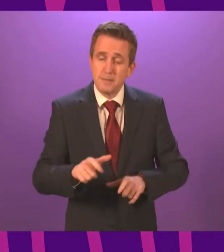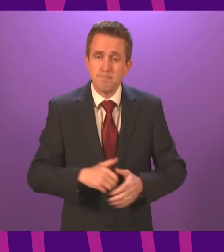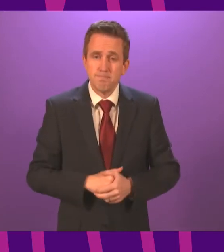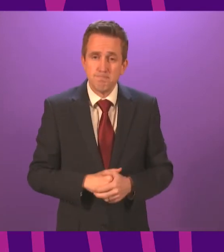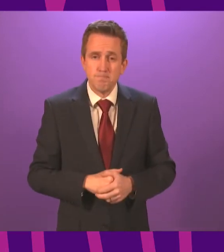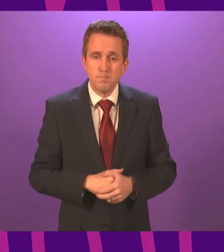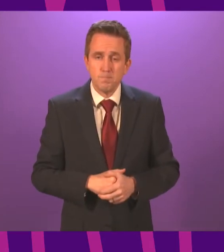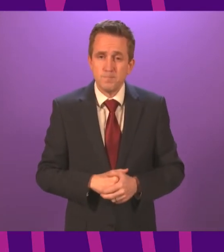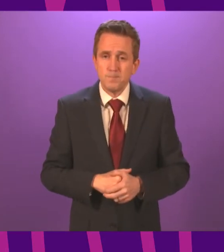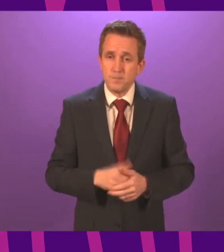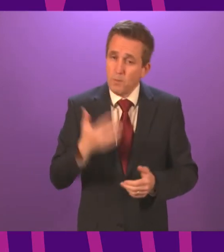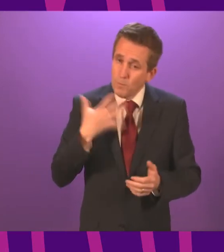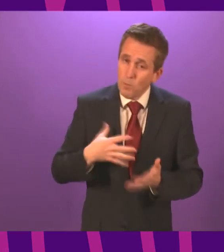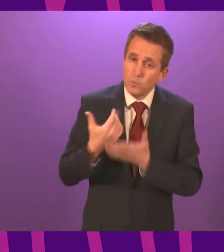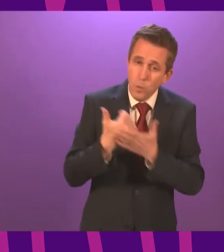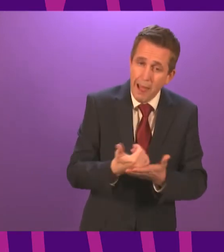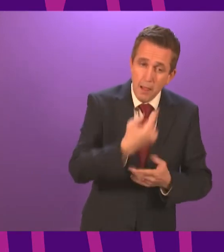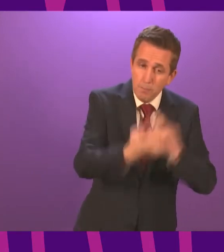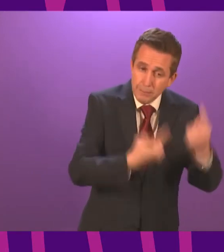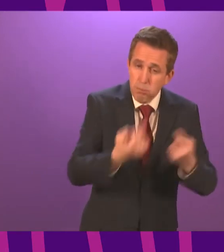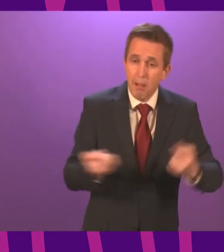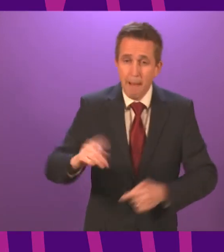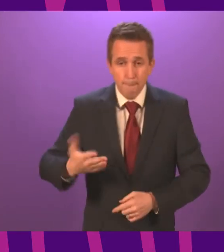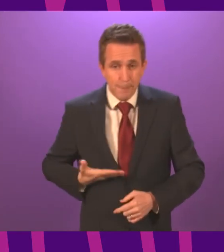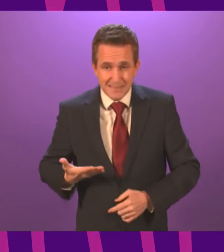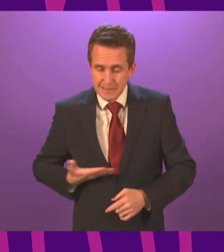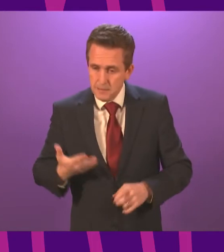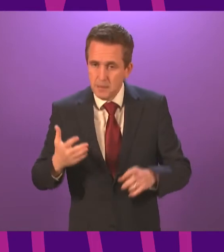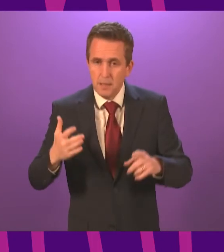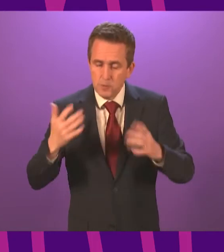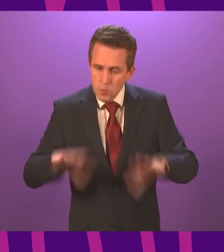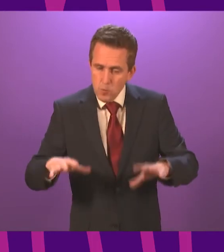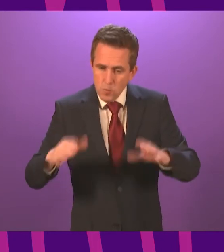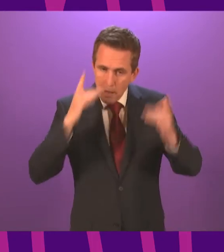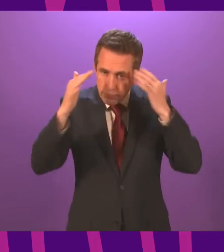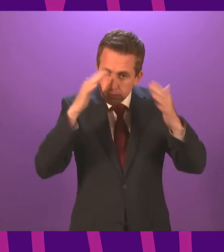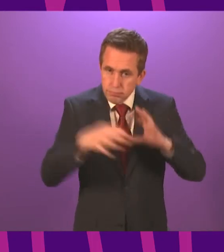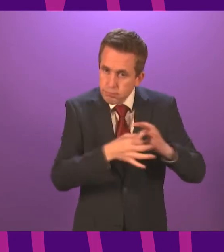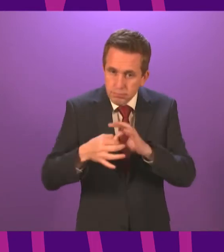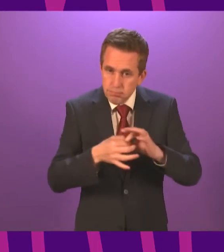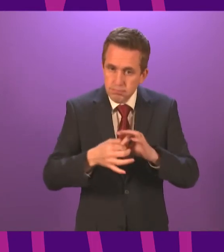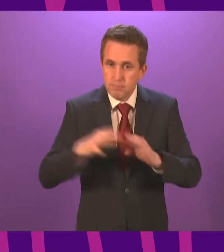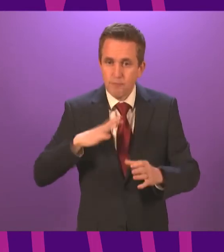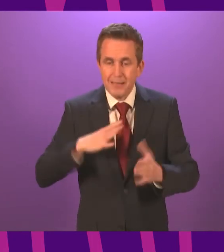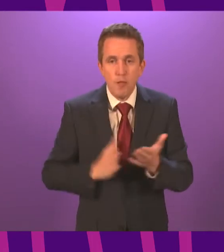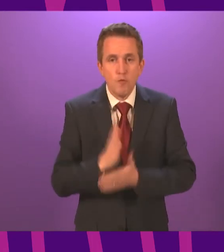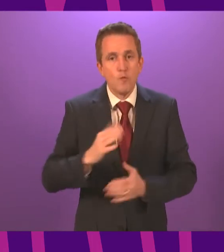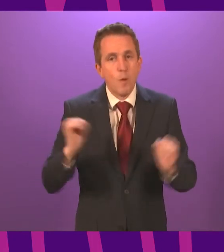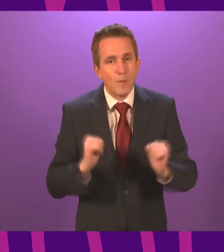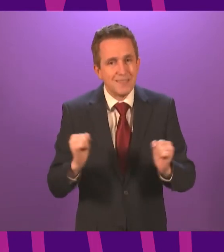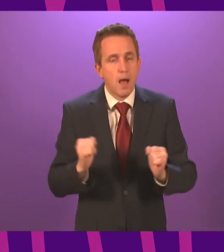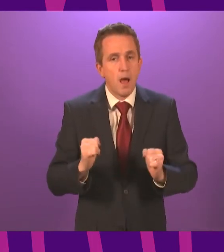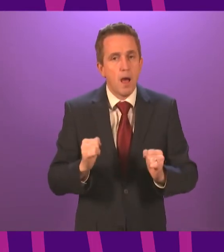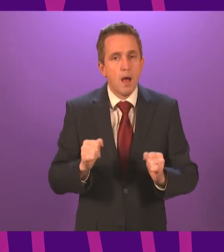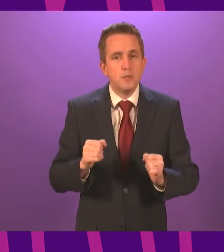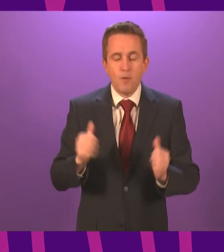people to help people and businesses to come together now as the winter season is fast approaching, and that's why we have recently announced that we're making an additional